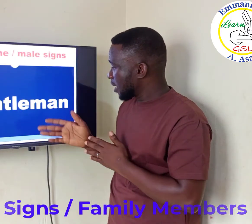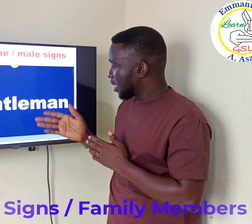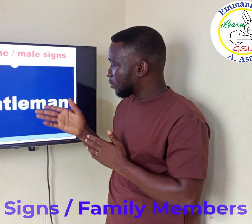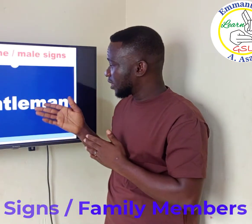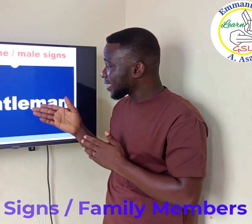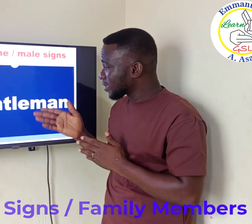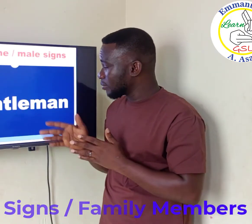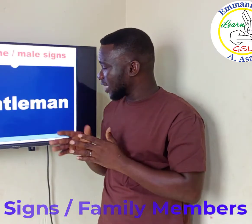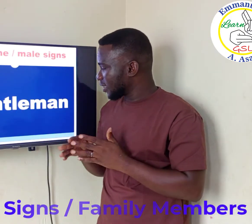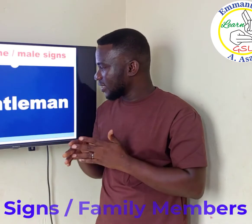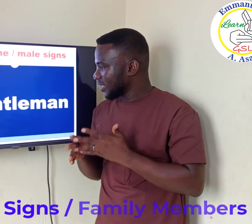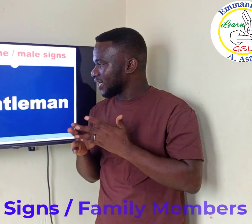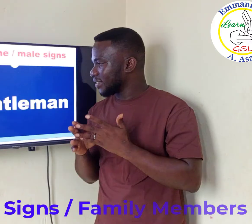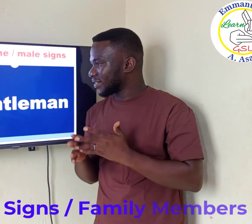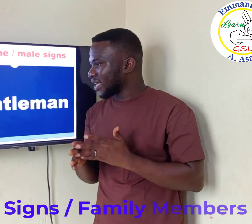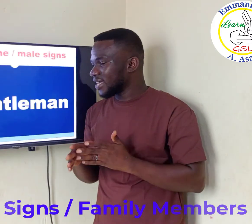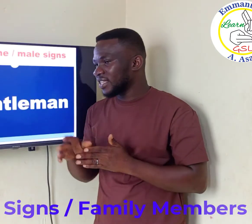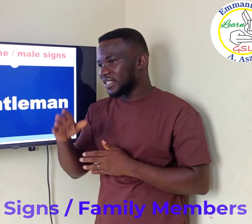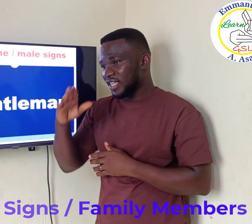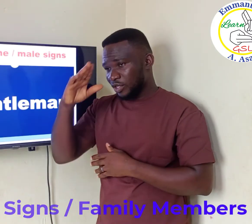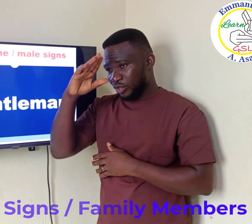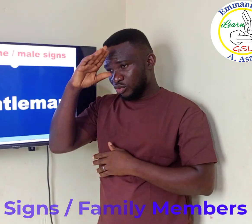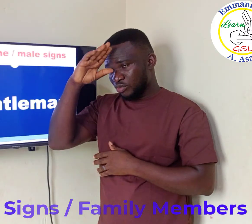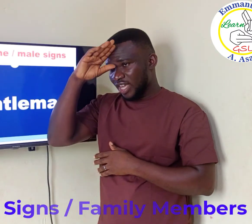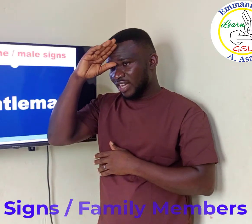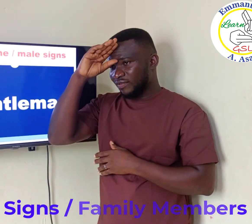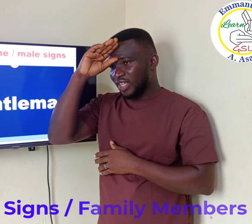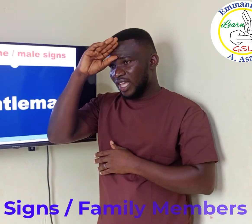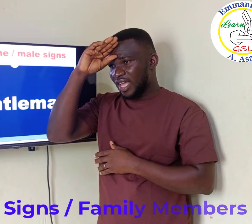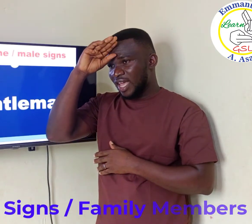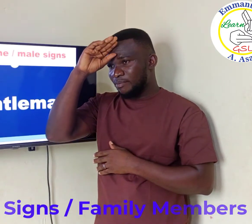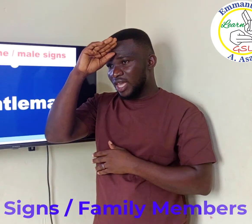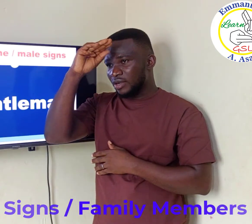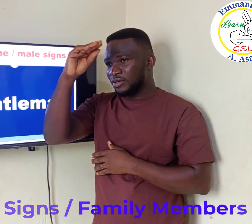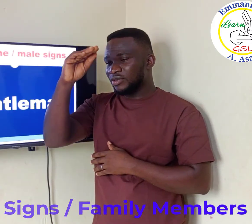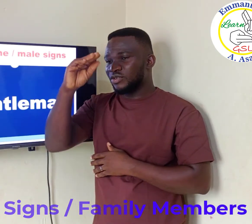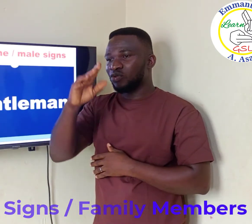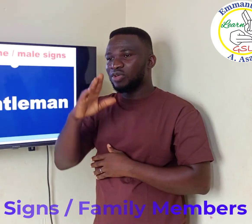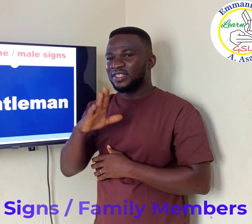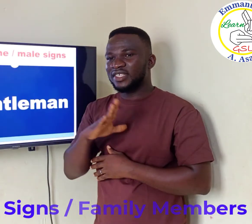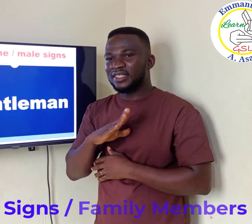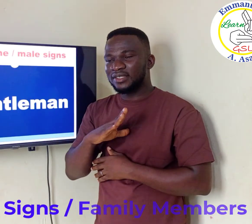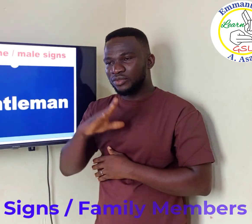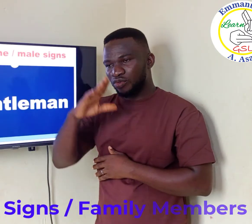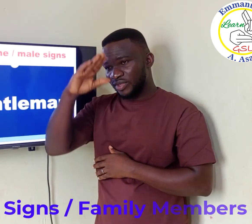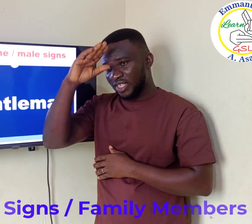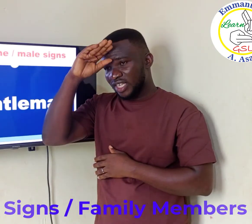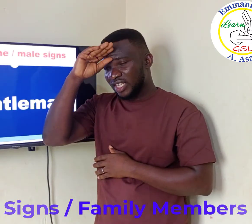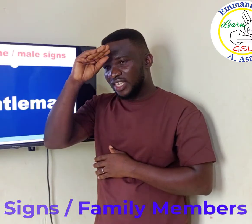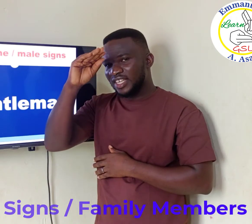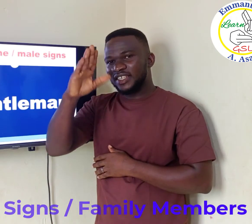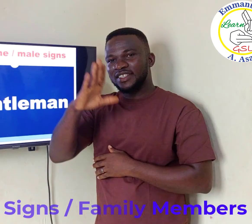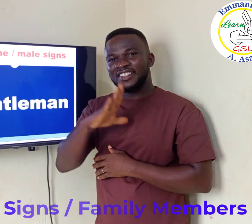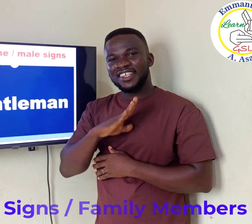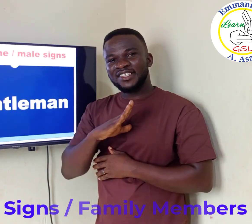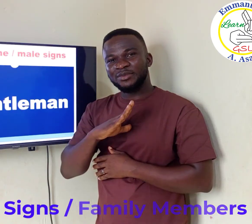Now, gentleman is signed, so we have a male who is gentle. So we say